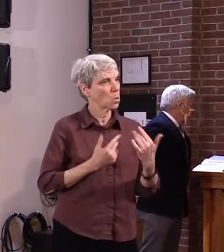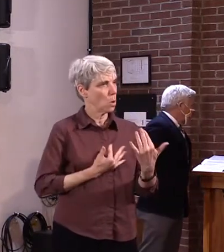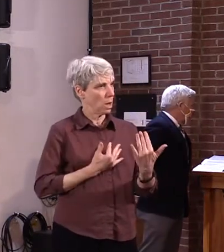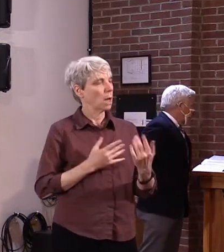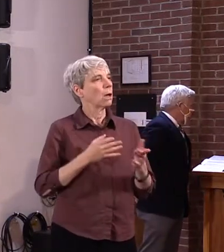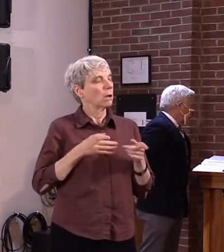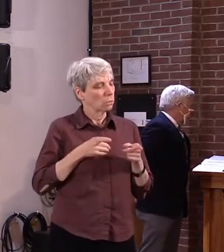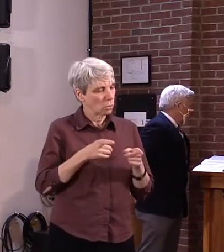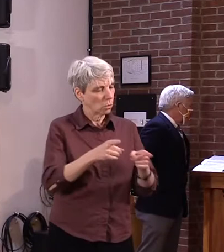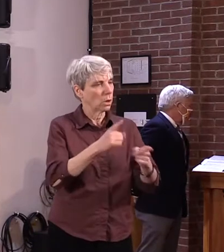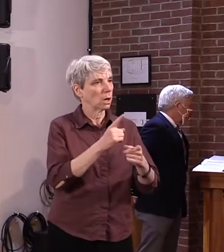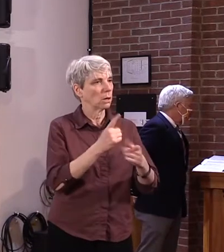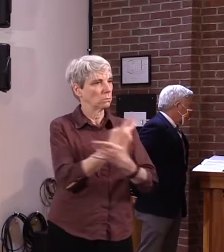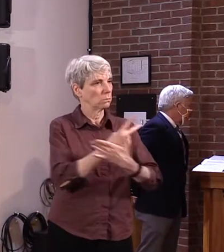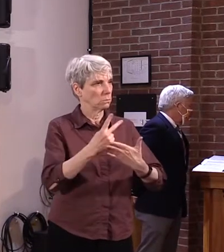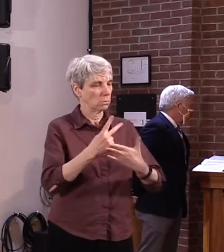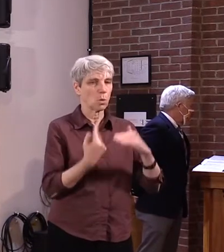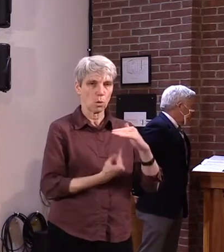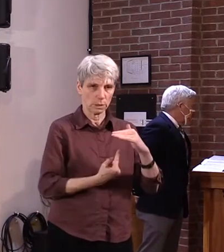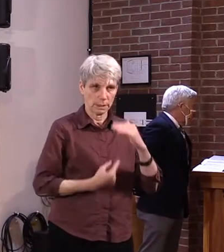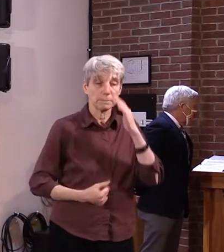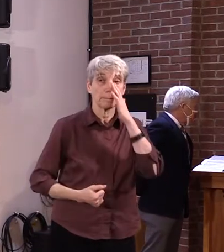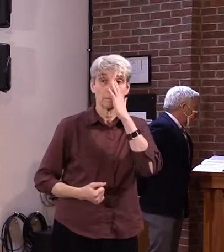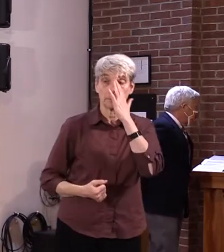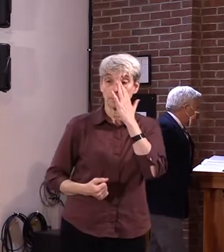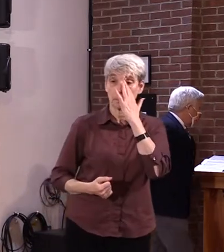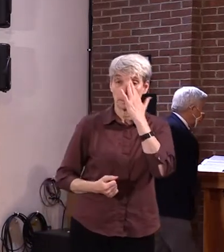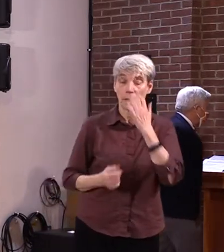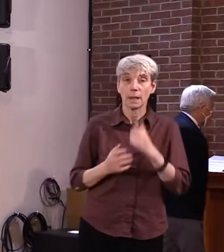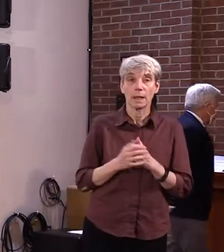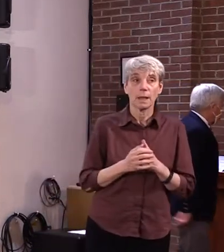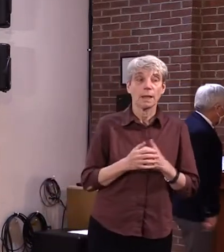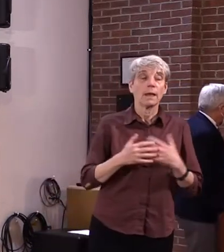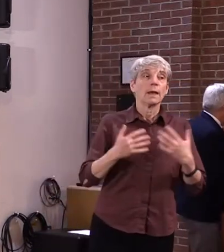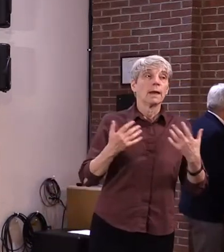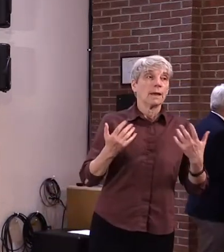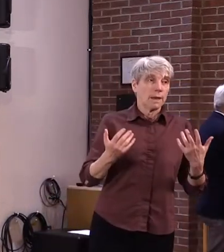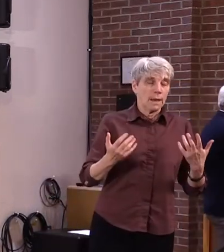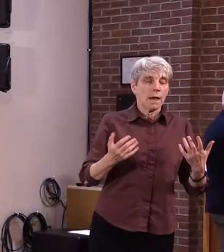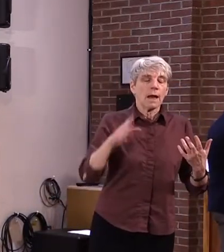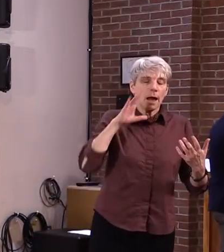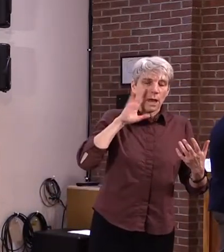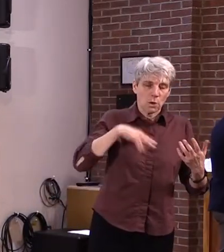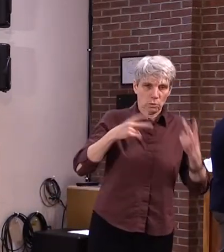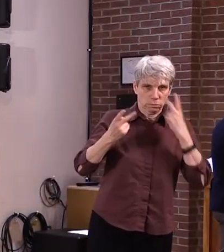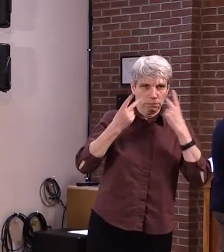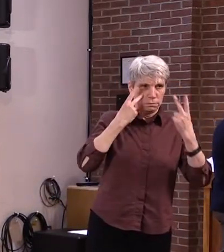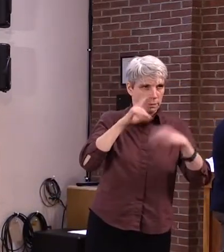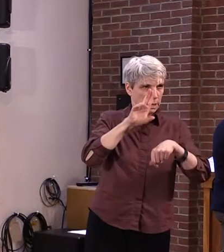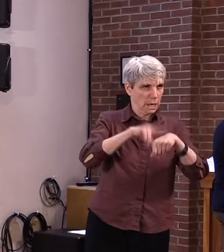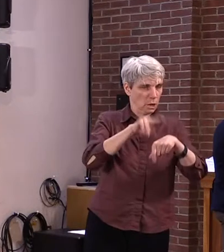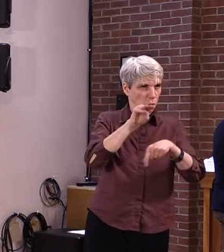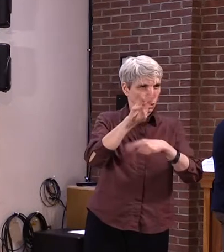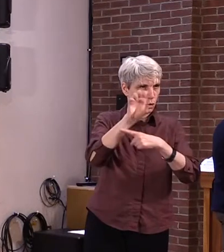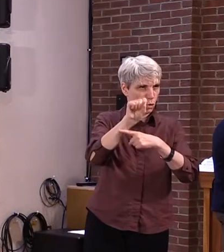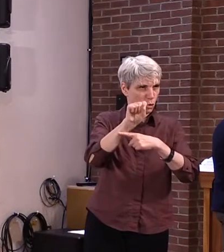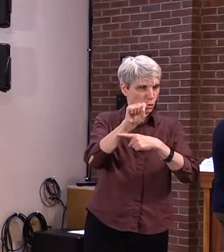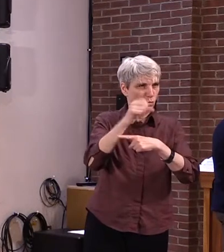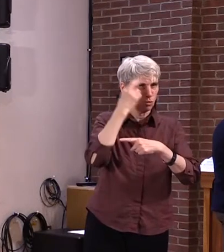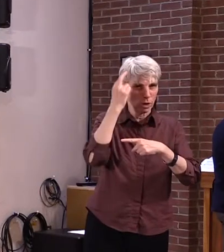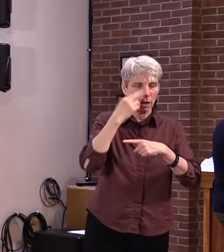Now, in light of the most recent national events, I hardly need remind Vermonters of the nature of the